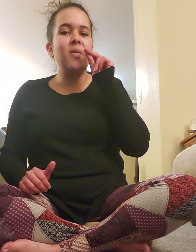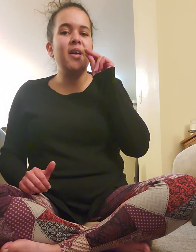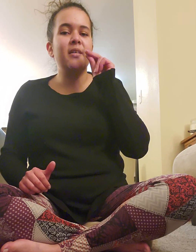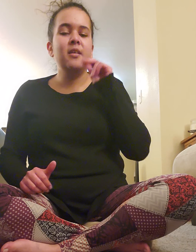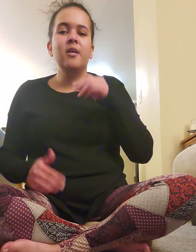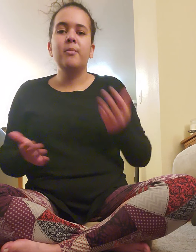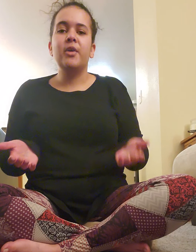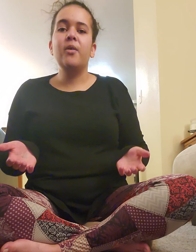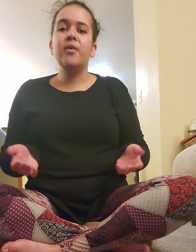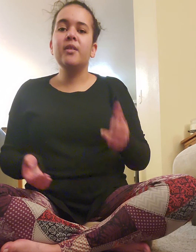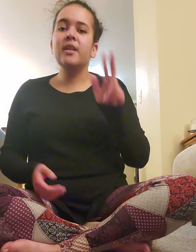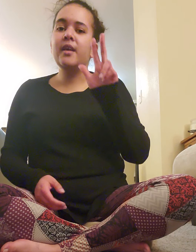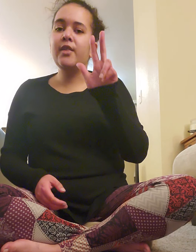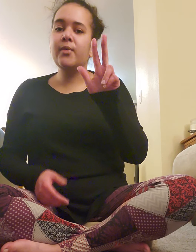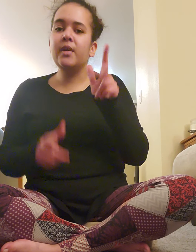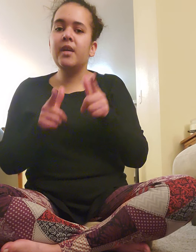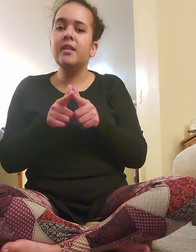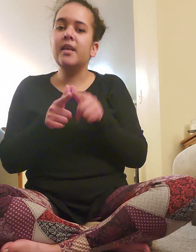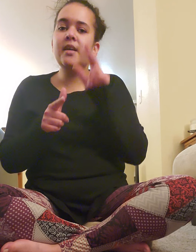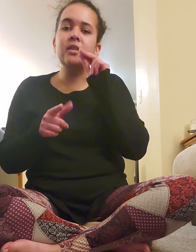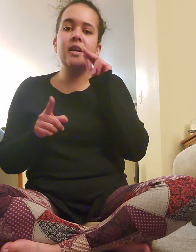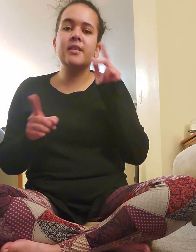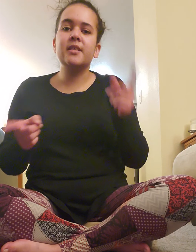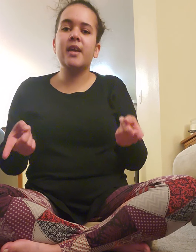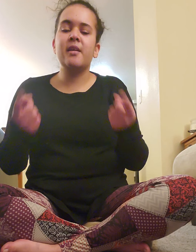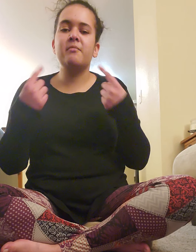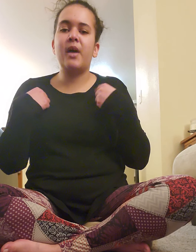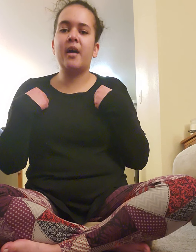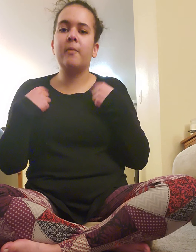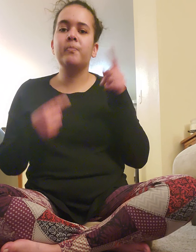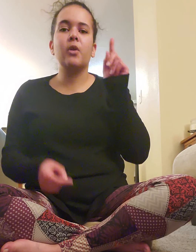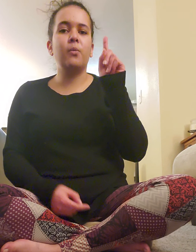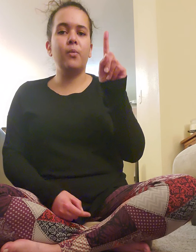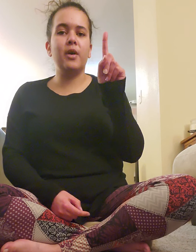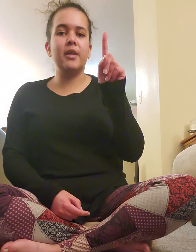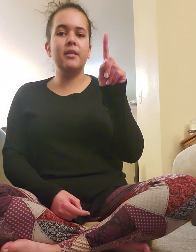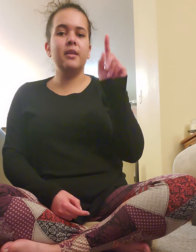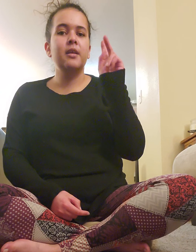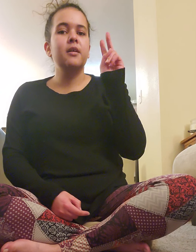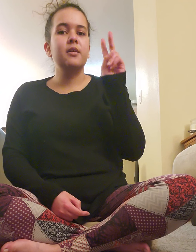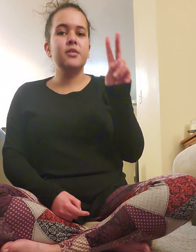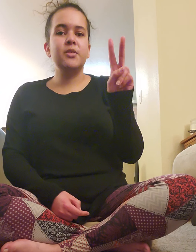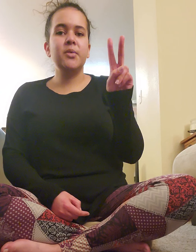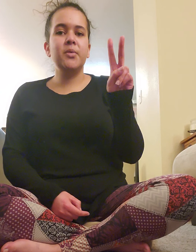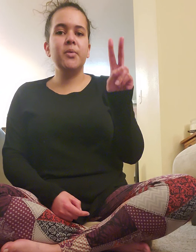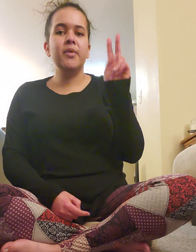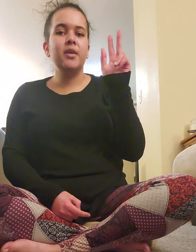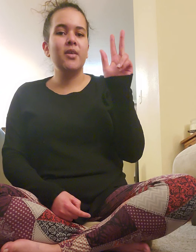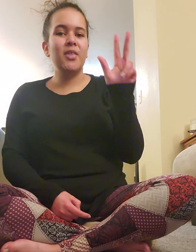quack, but only three little ducks came back. One, two,